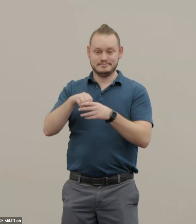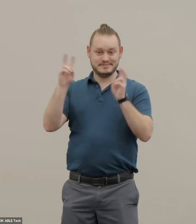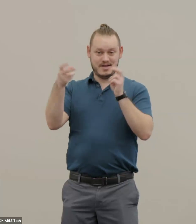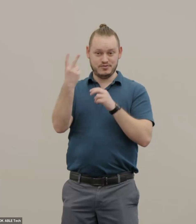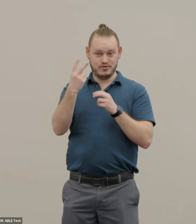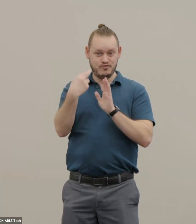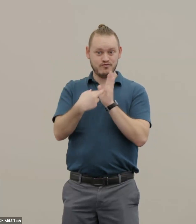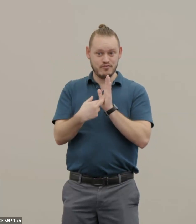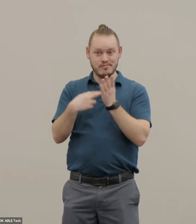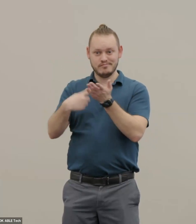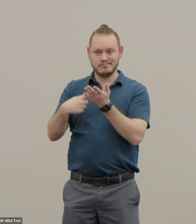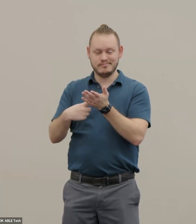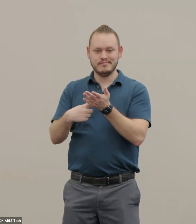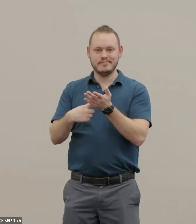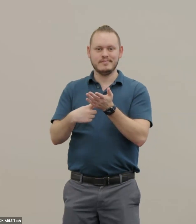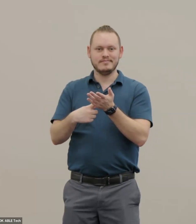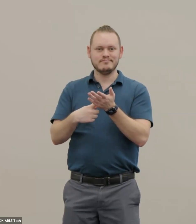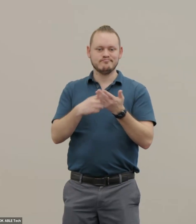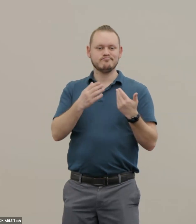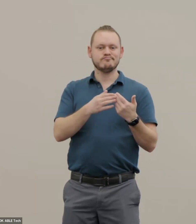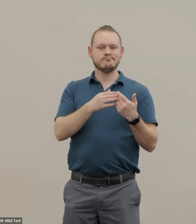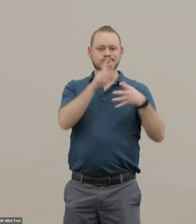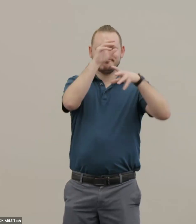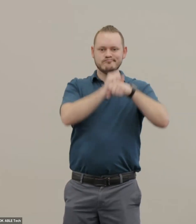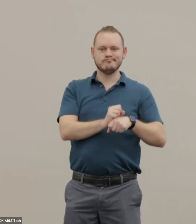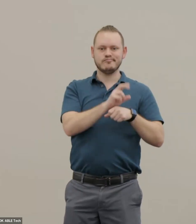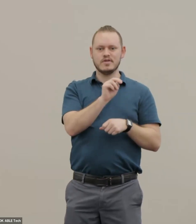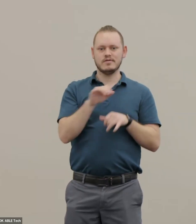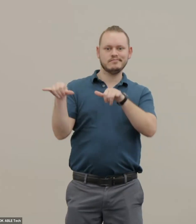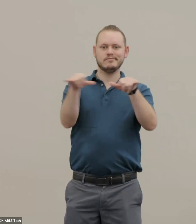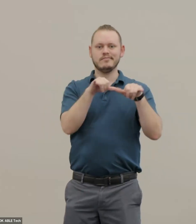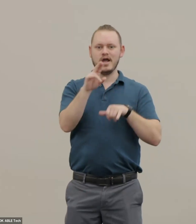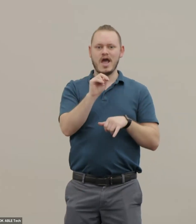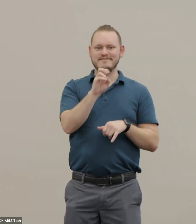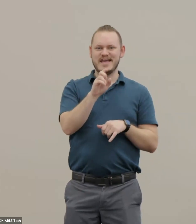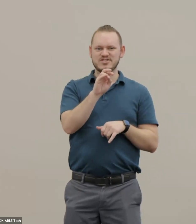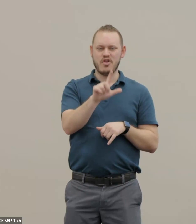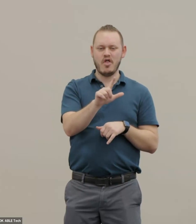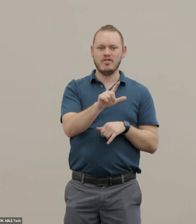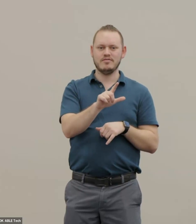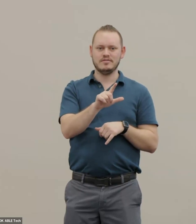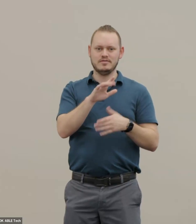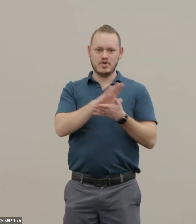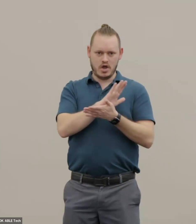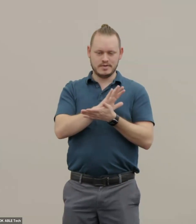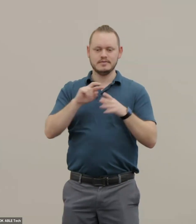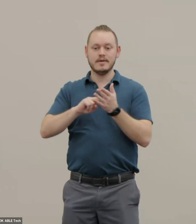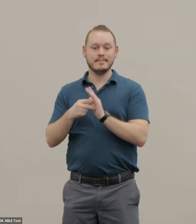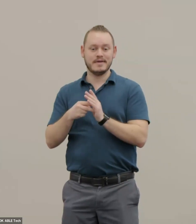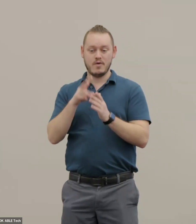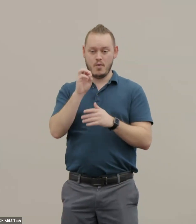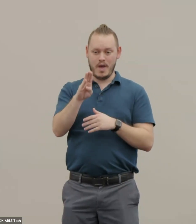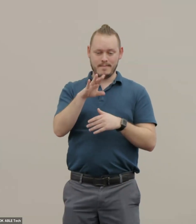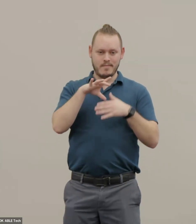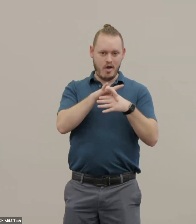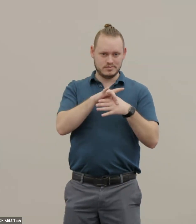regulations, they talk about conventional electronic documents. And that means web content or content in mobile apps that is in the